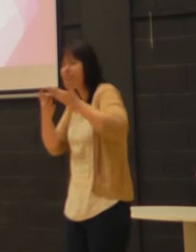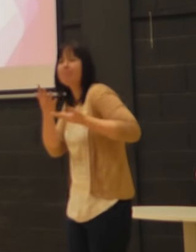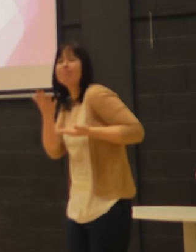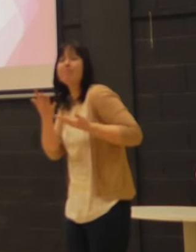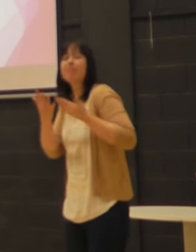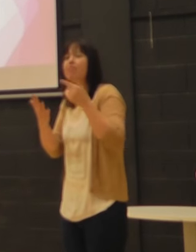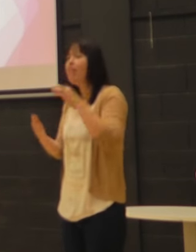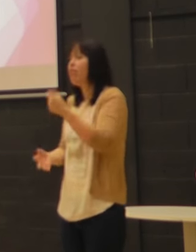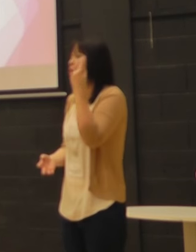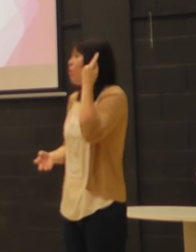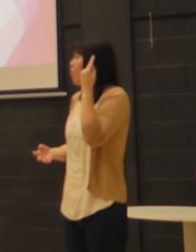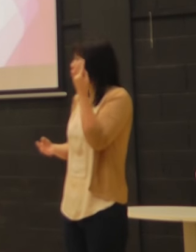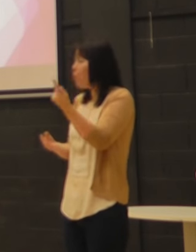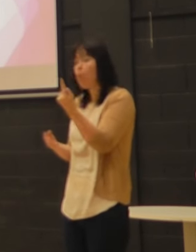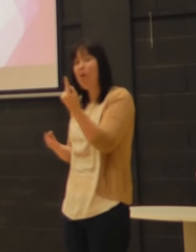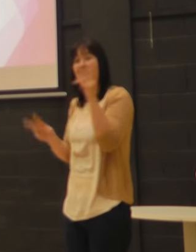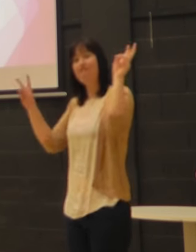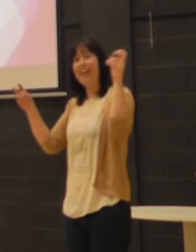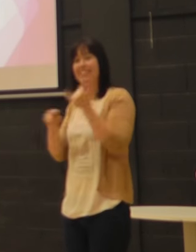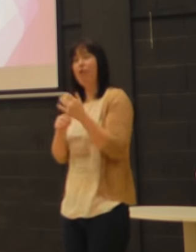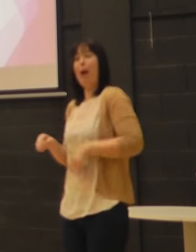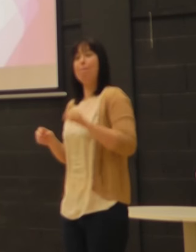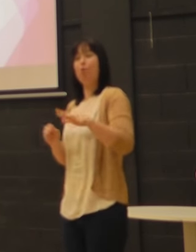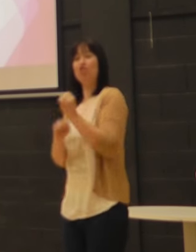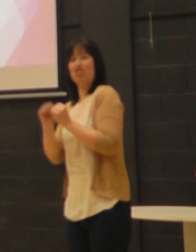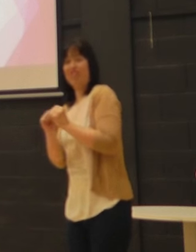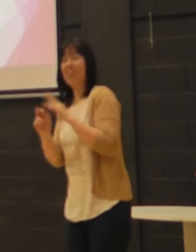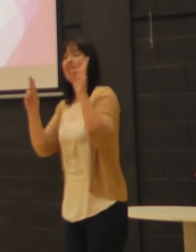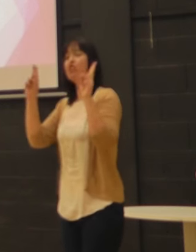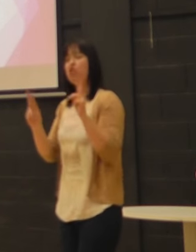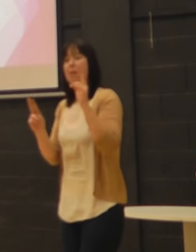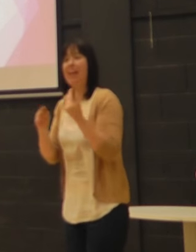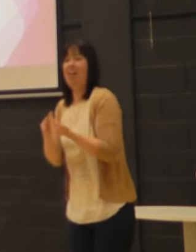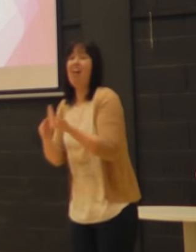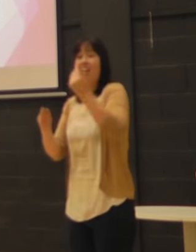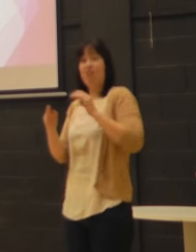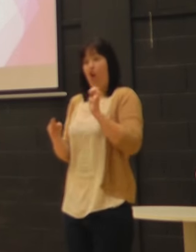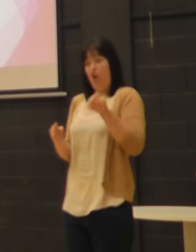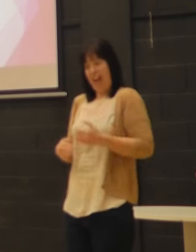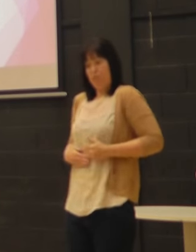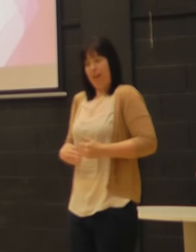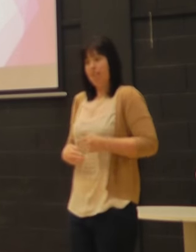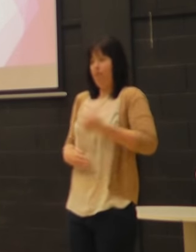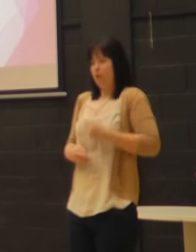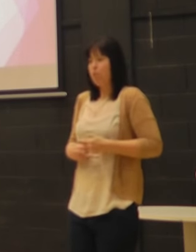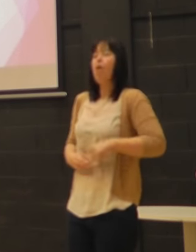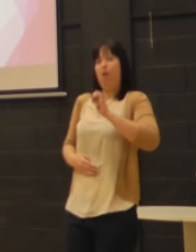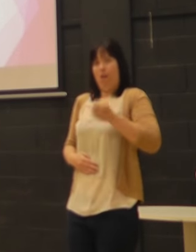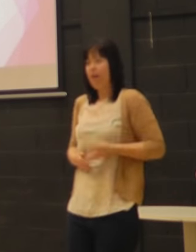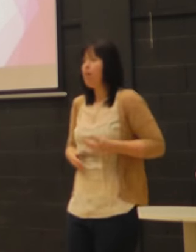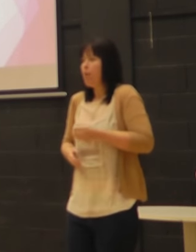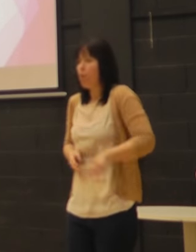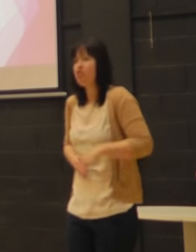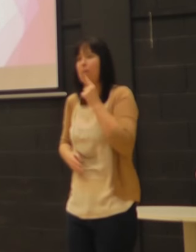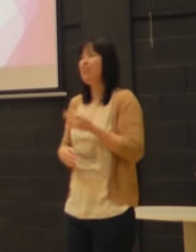a saying in abortion services that abortions should be as early as possible, but as late as necessary. And